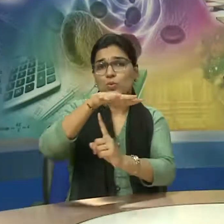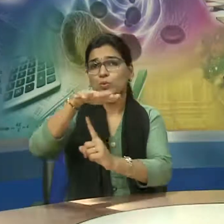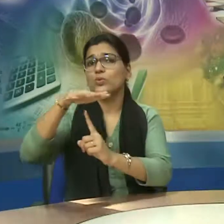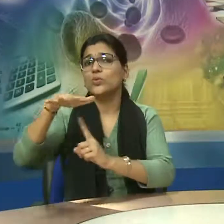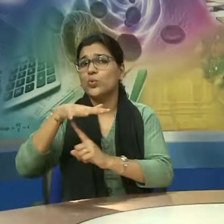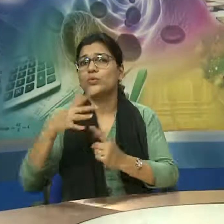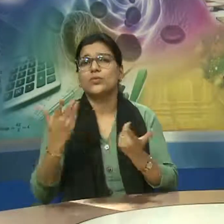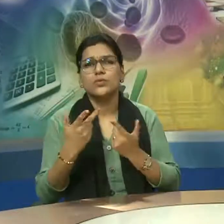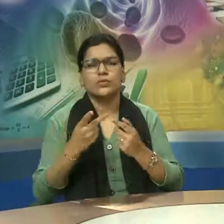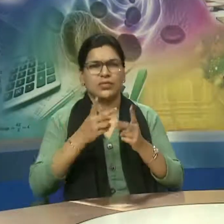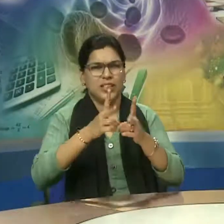social,